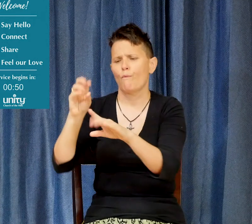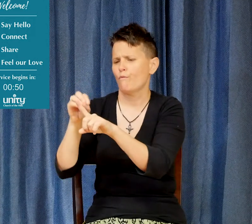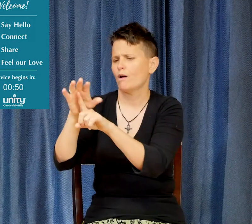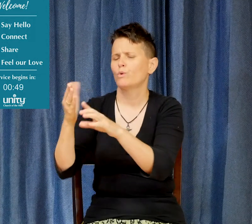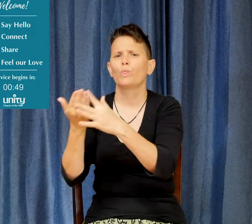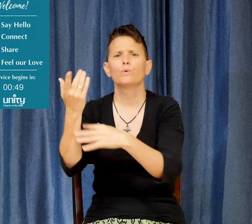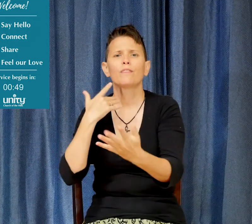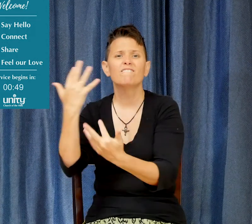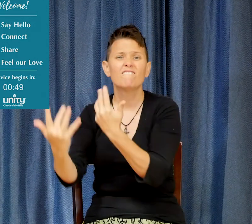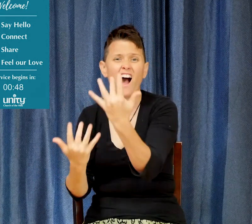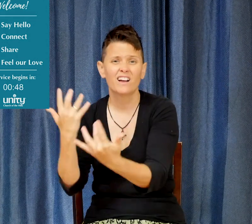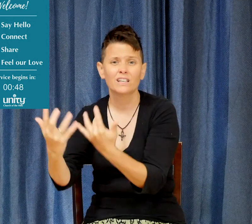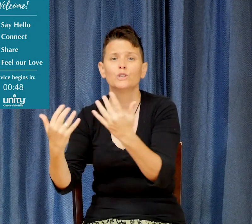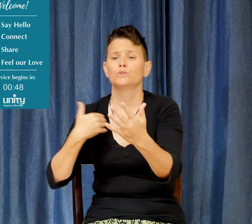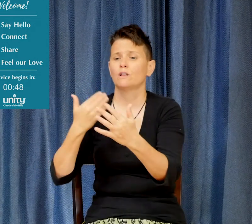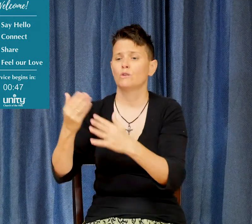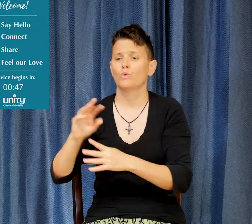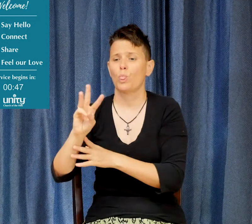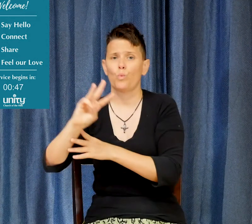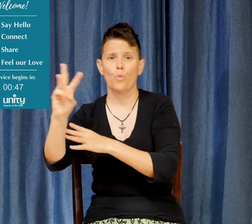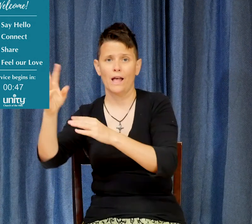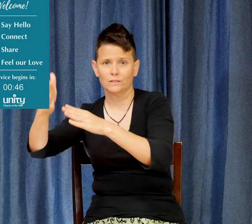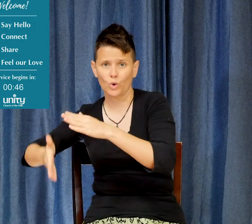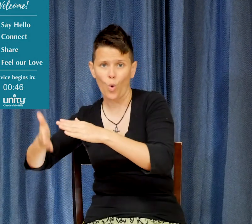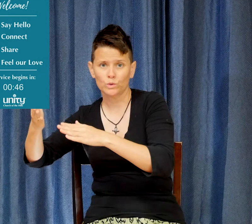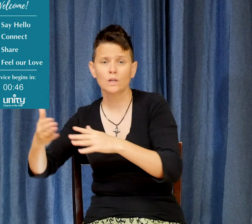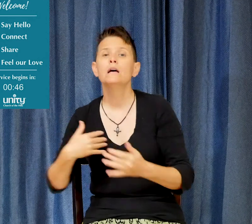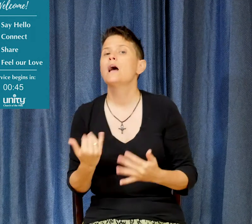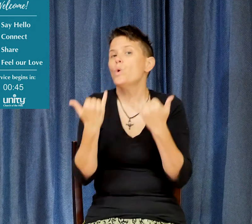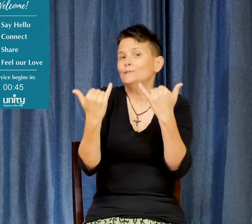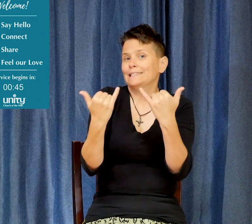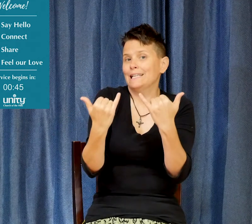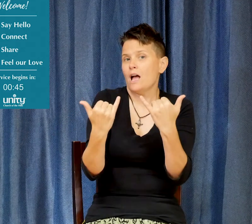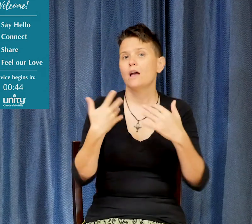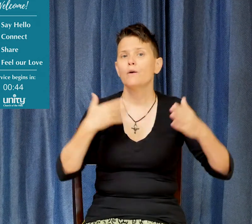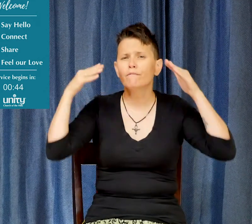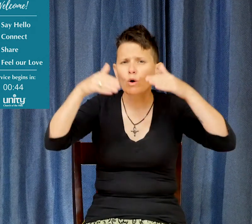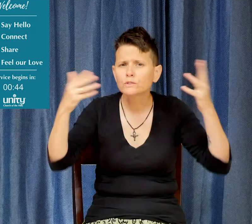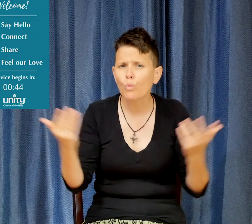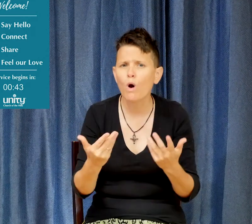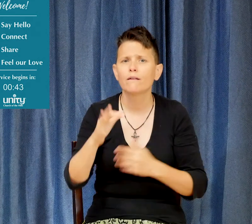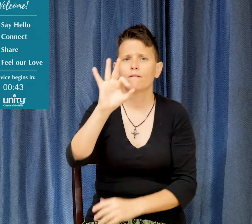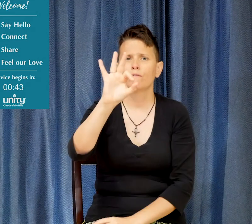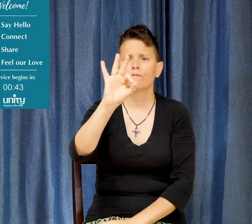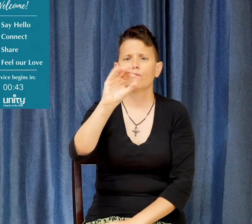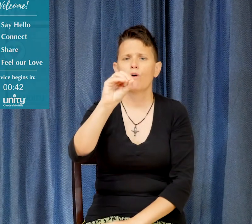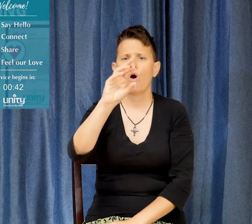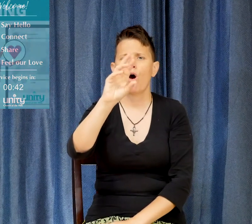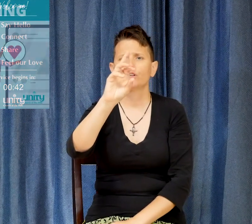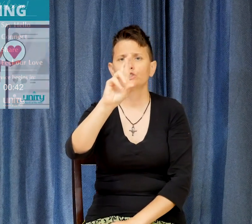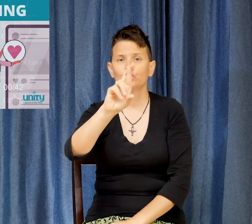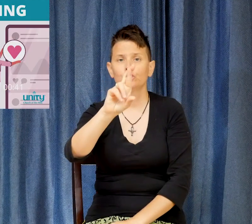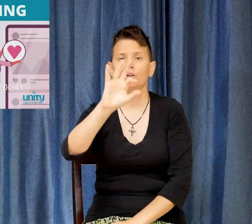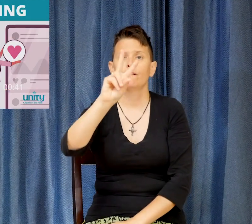in the West Coast. For today, though, we're focusing on an organization called Foster Village, and I want to tell you guys